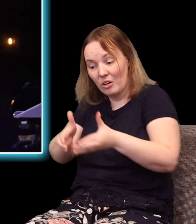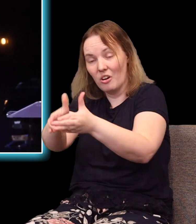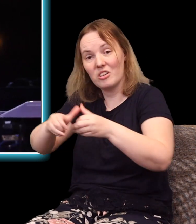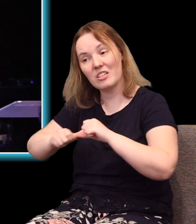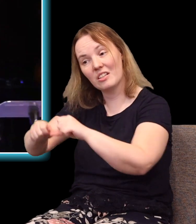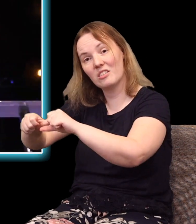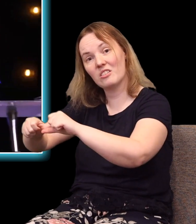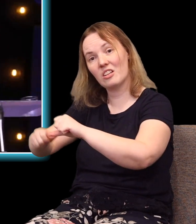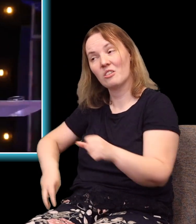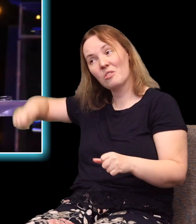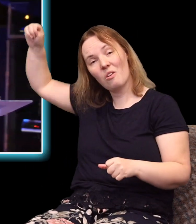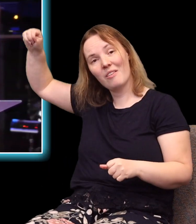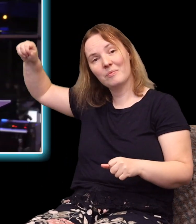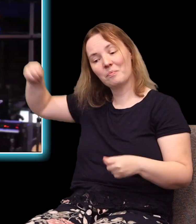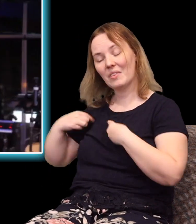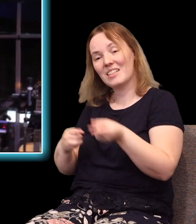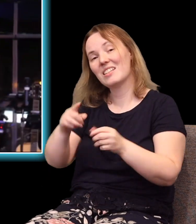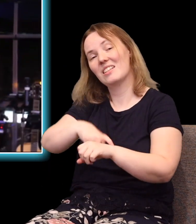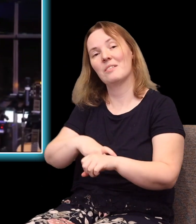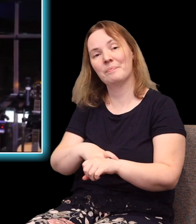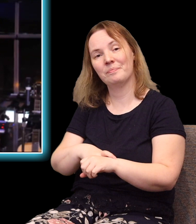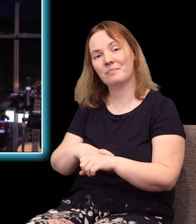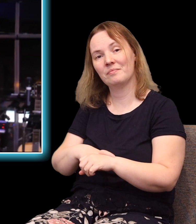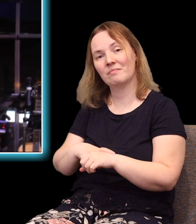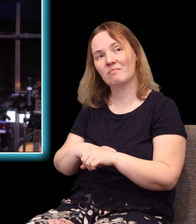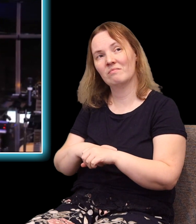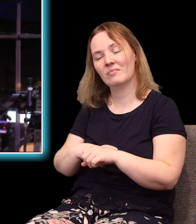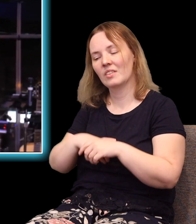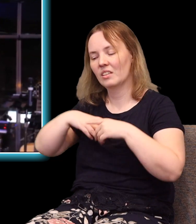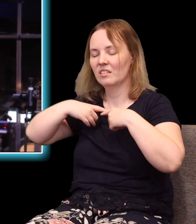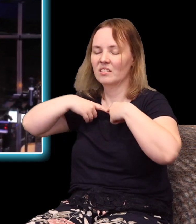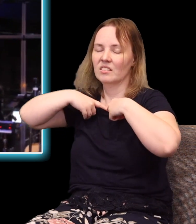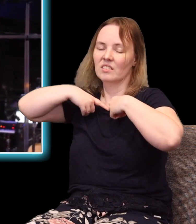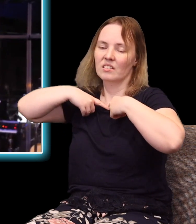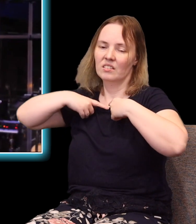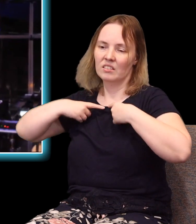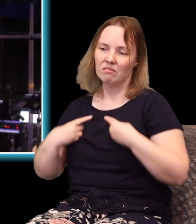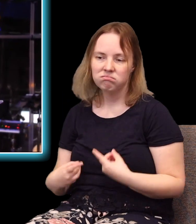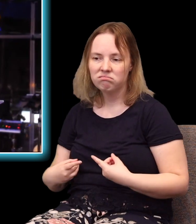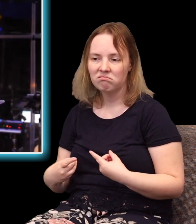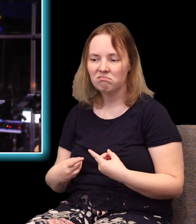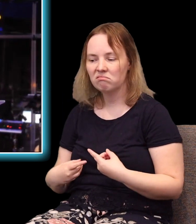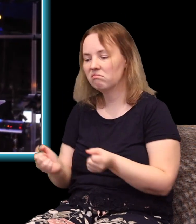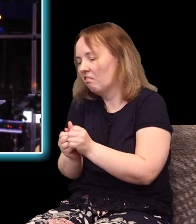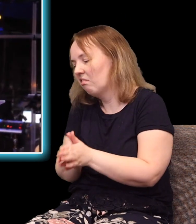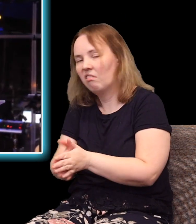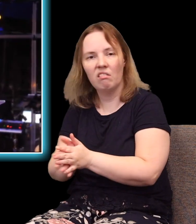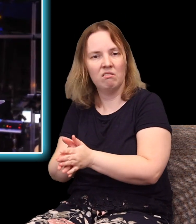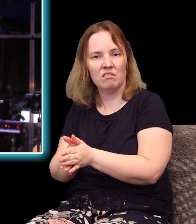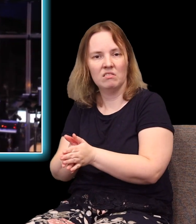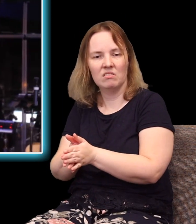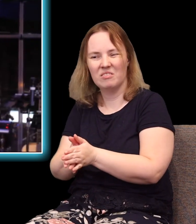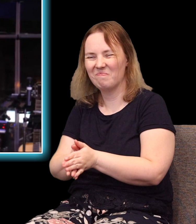we're encouraged to continue to grow. But until that time, we can often be discouraged. We can be kind of